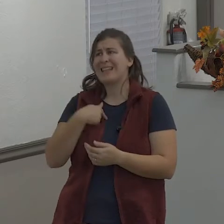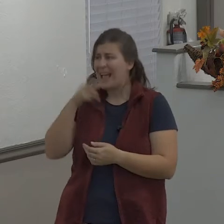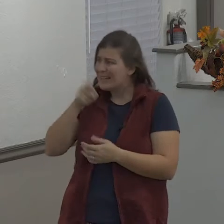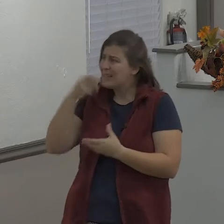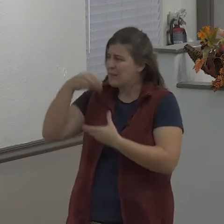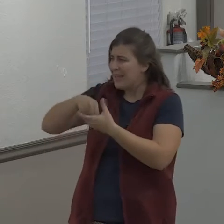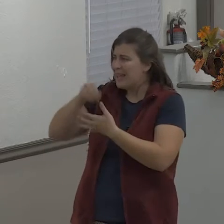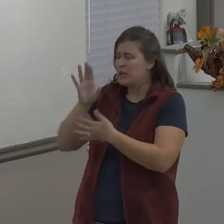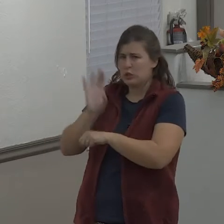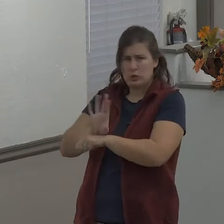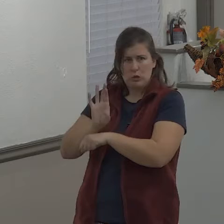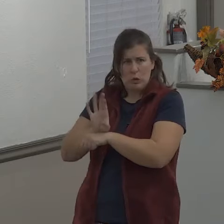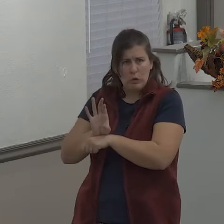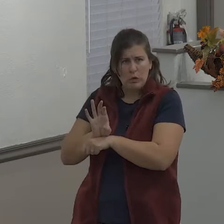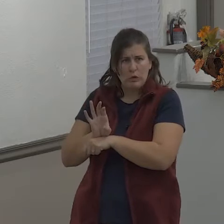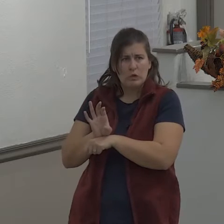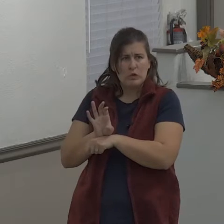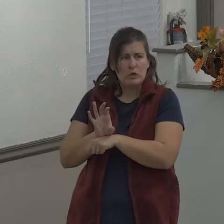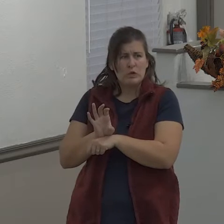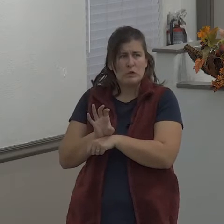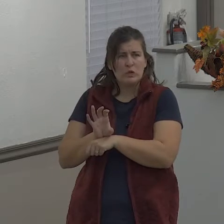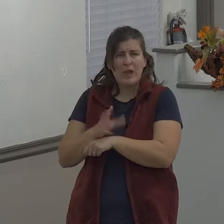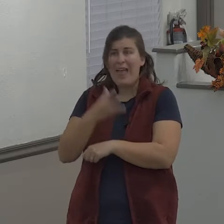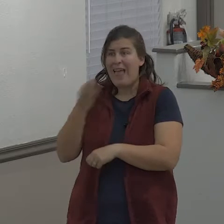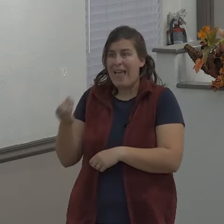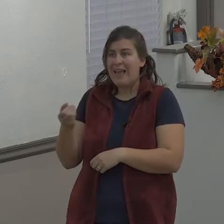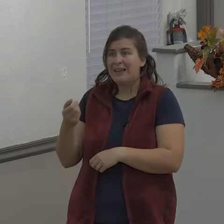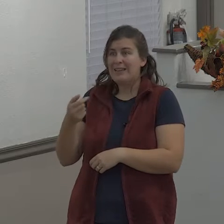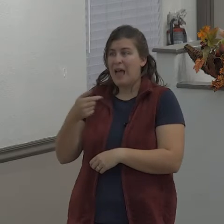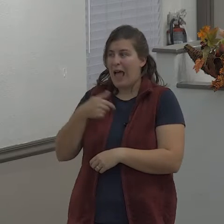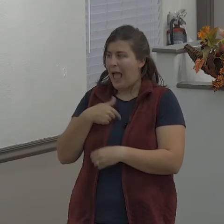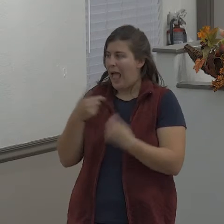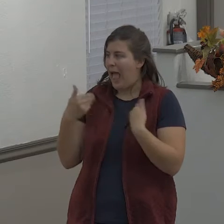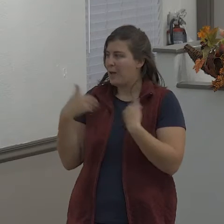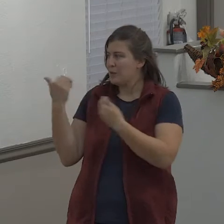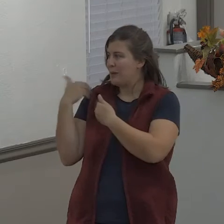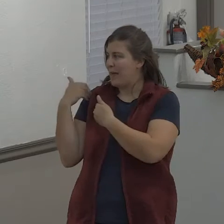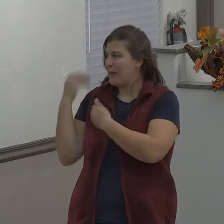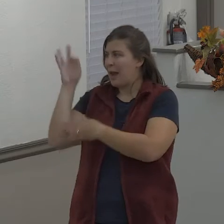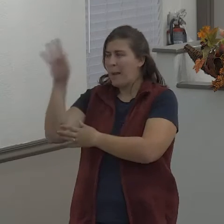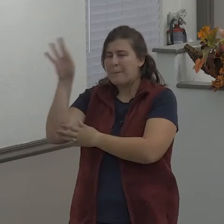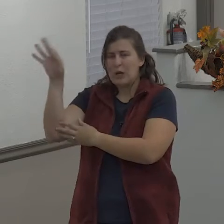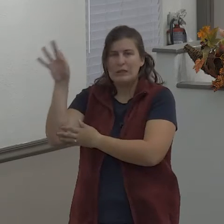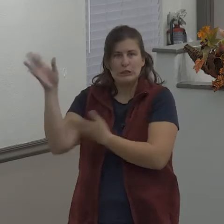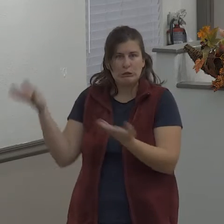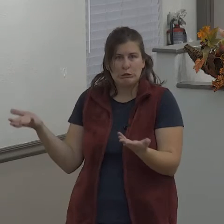Because I need to be in church. And not only that, but good night, I was preaching.